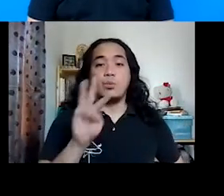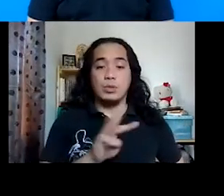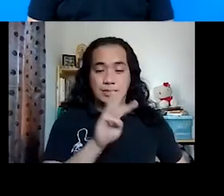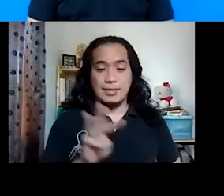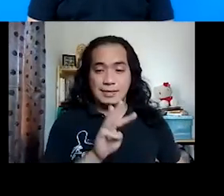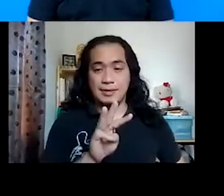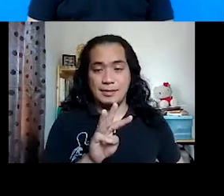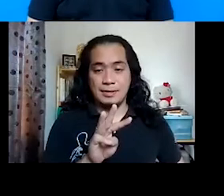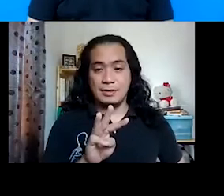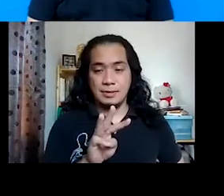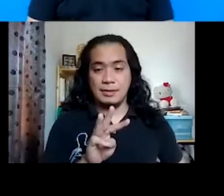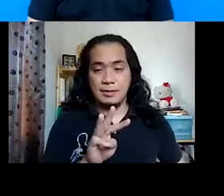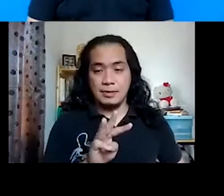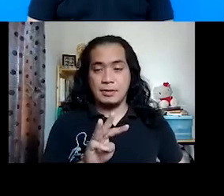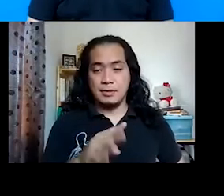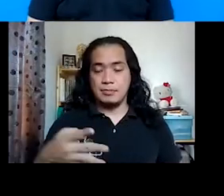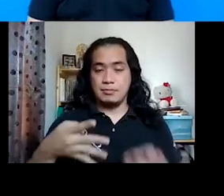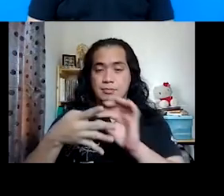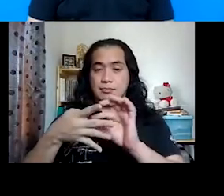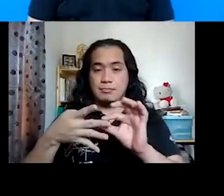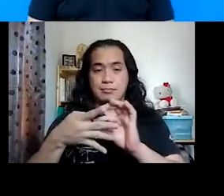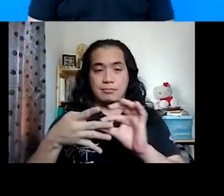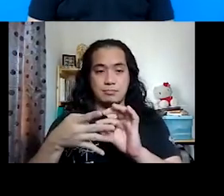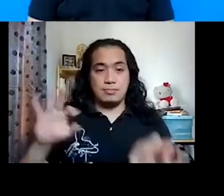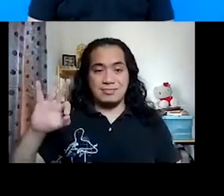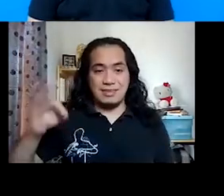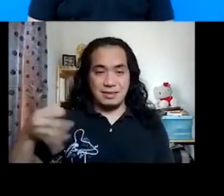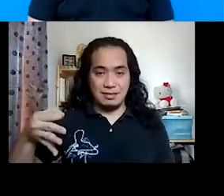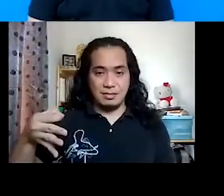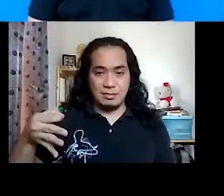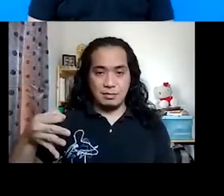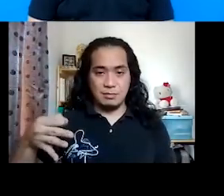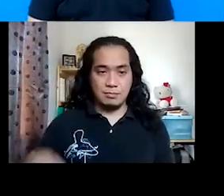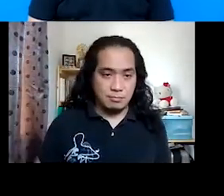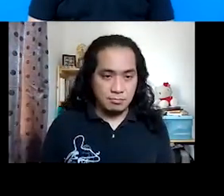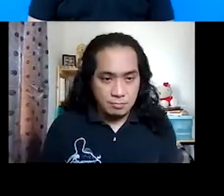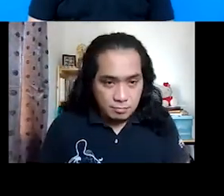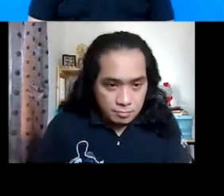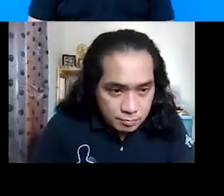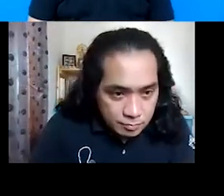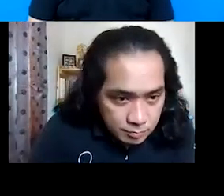One moment. Check. It's just there we go. Yep.